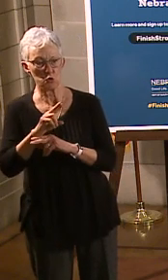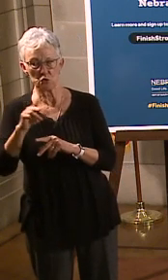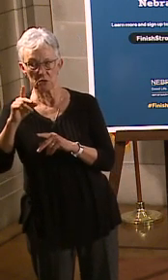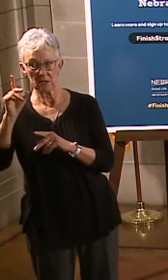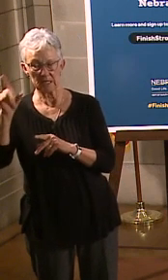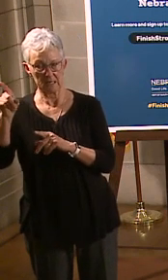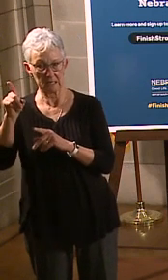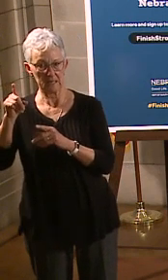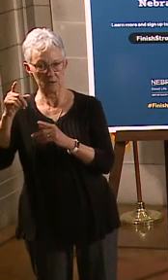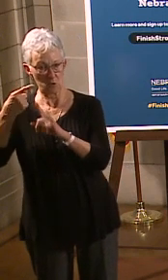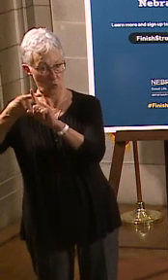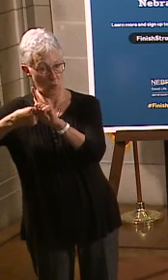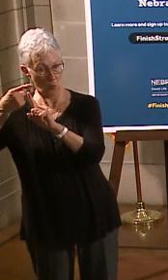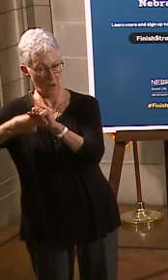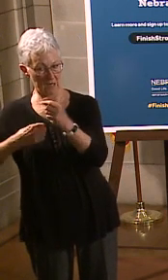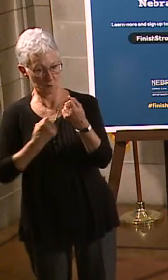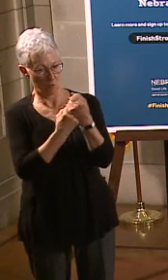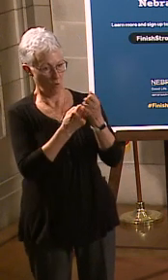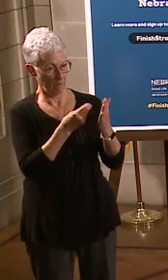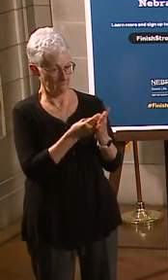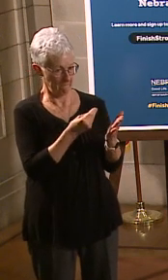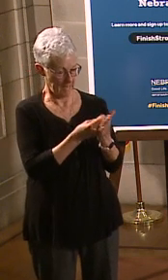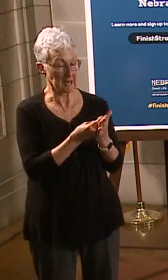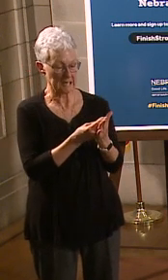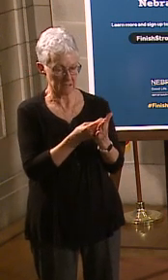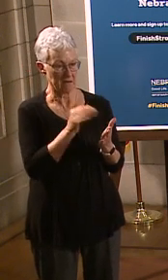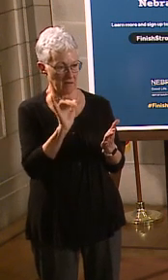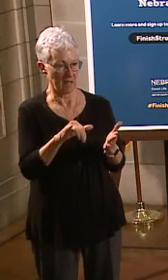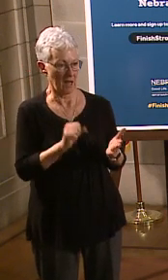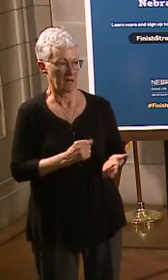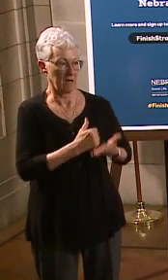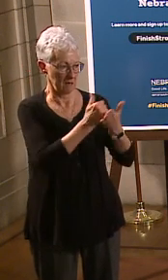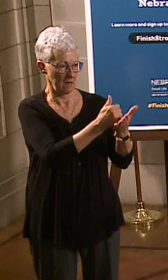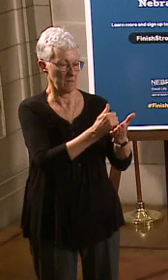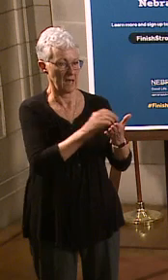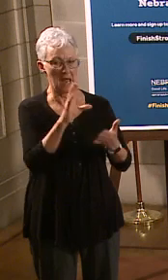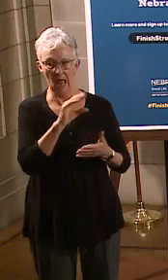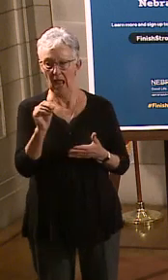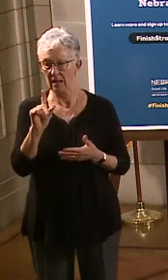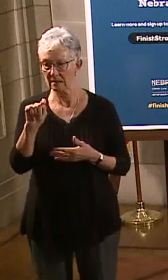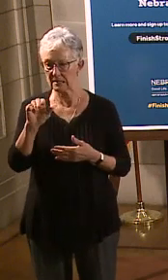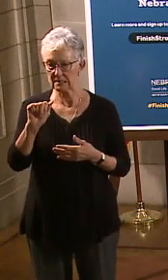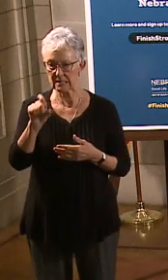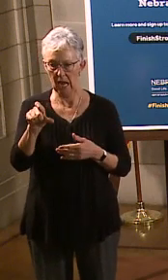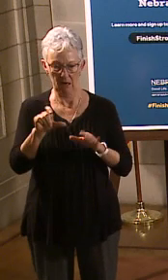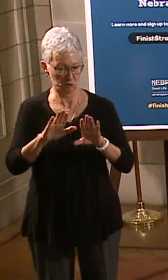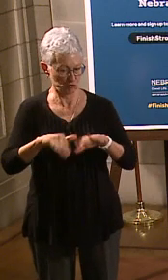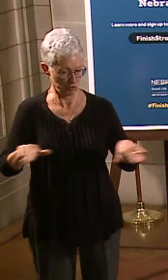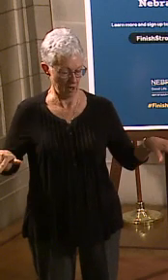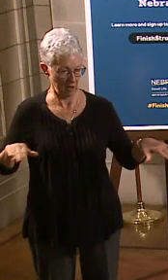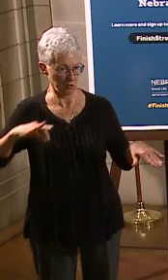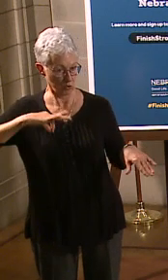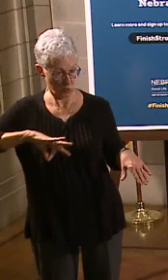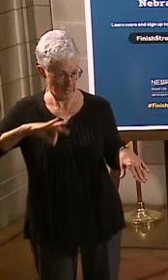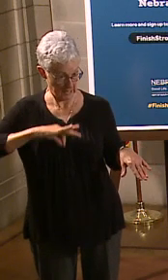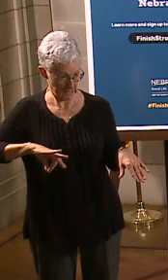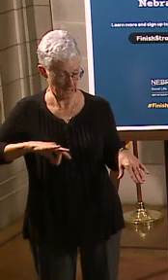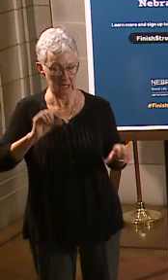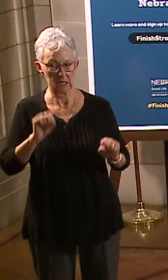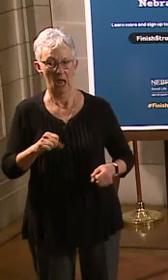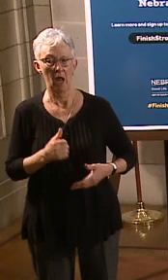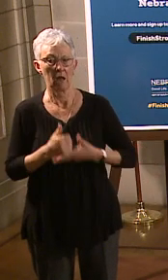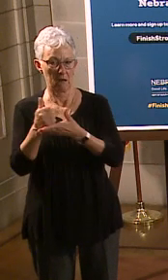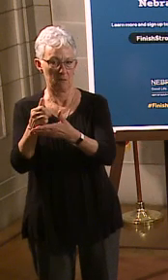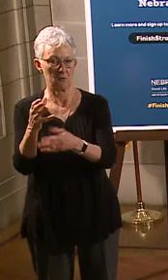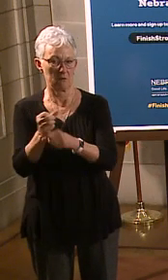rent. And to apply for the child tax credit, which can provide real money in your bank account today. We appreciate your assistance with